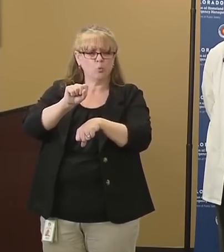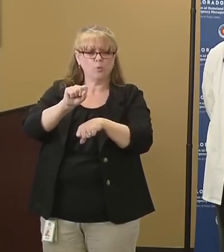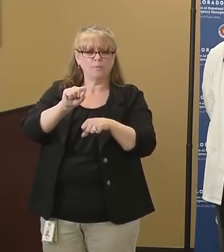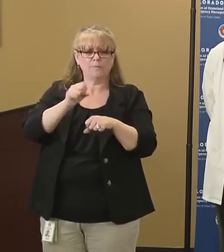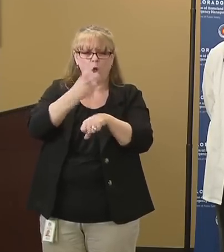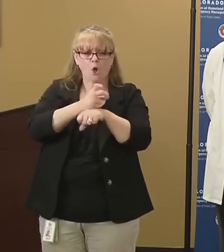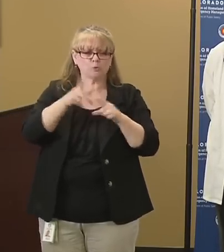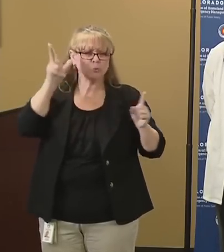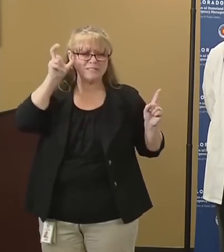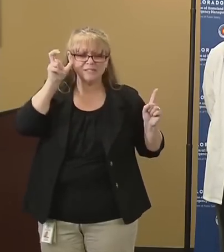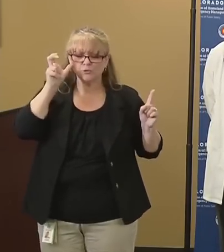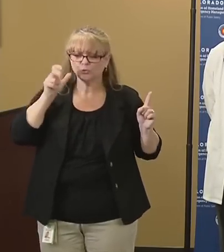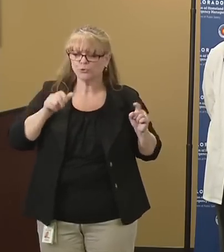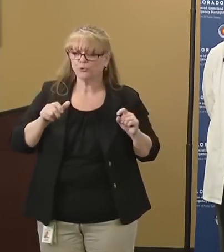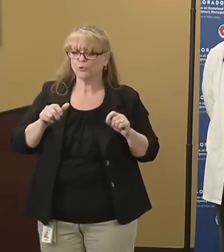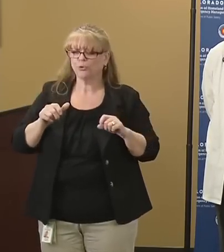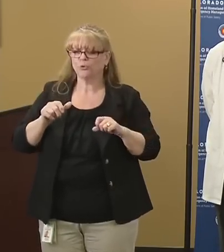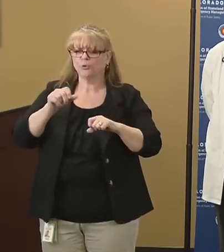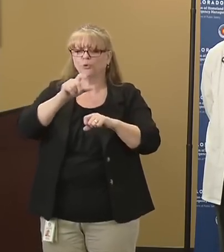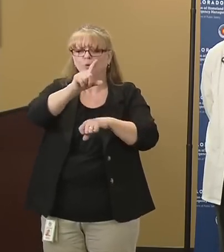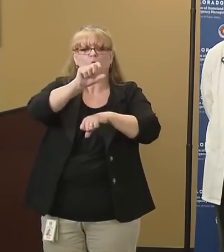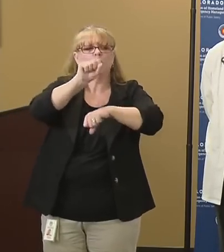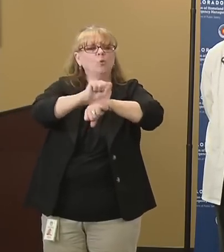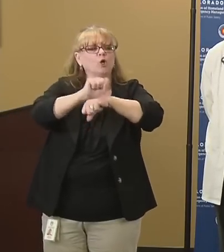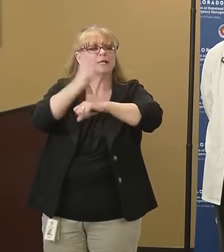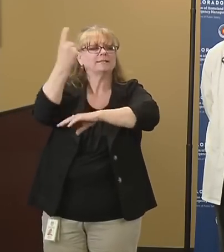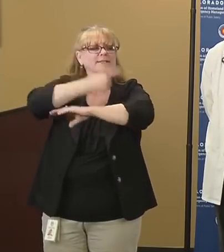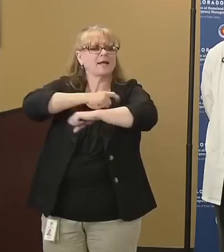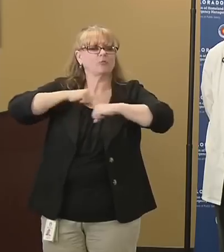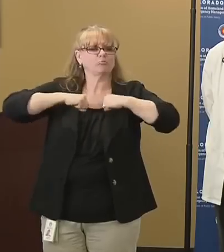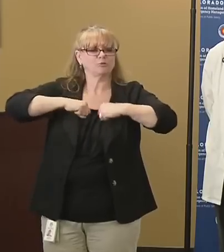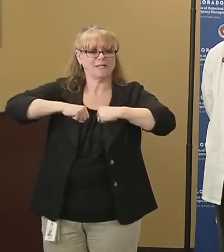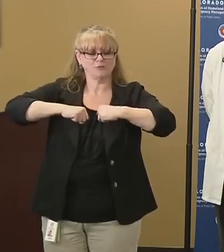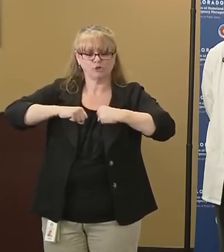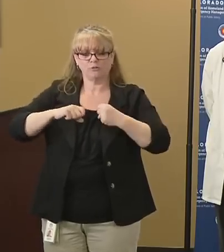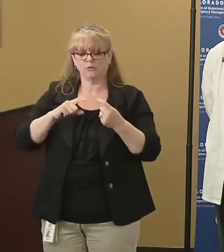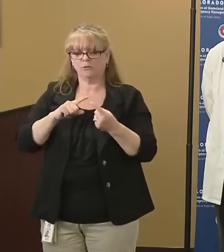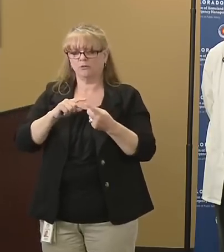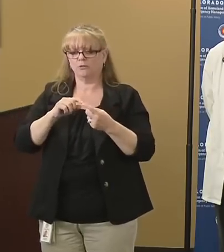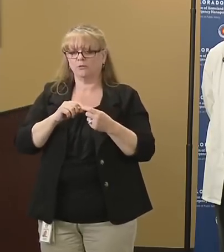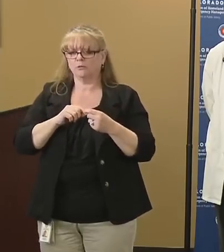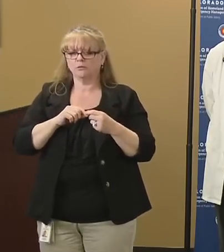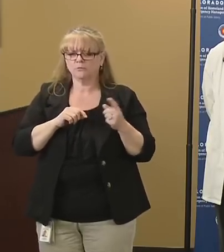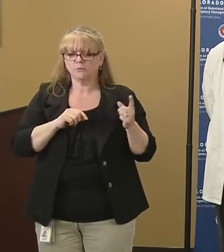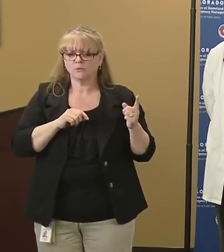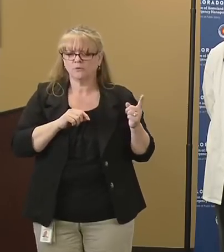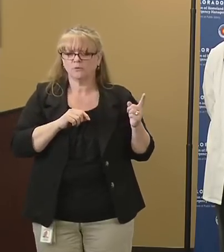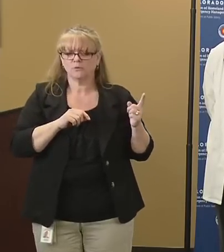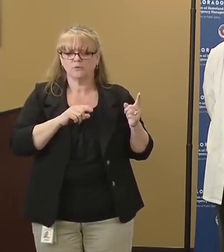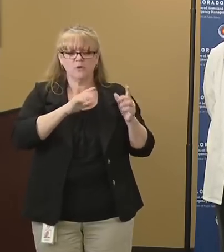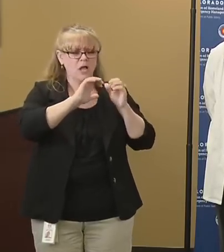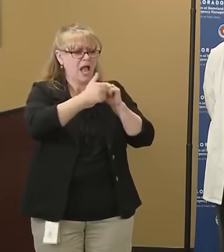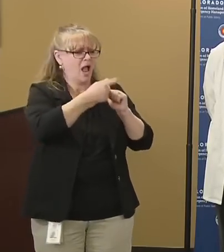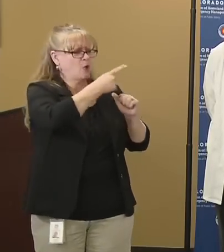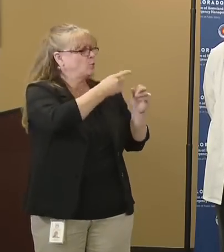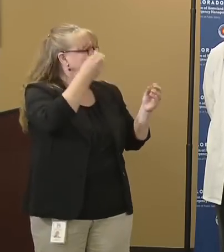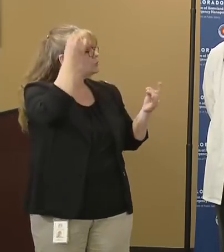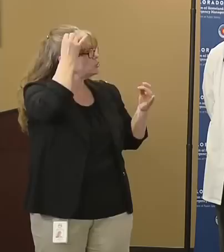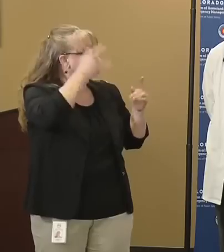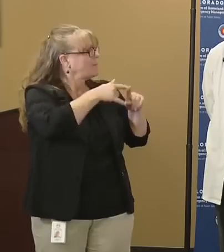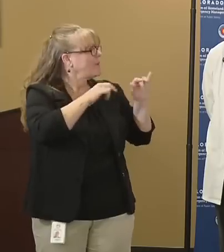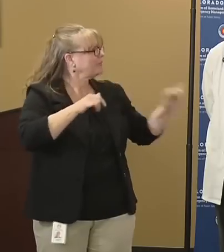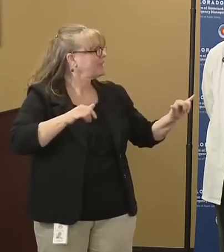those who need to self-isolate. Can you talk in general about how you are considering these requests that you're starting to get coming into